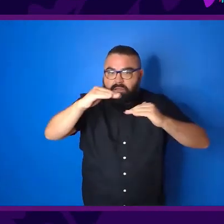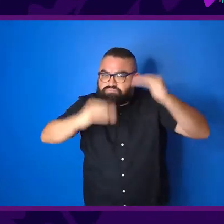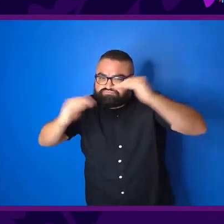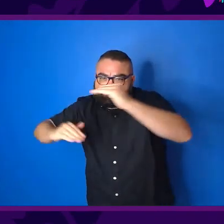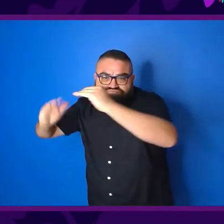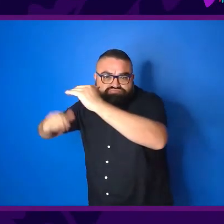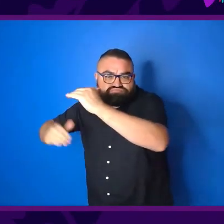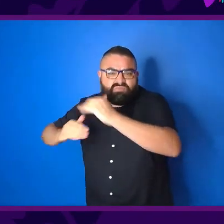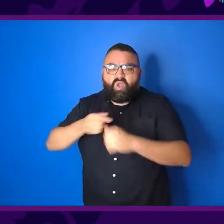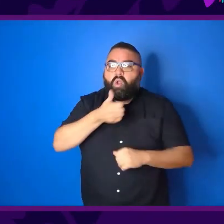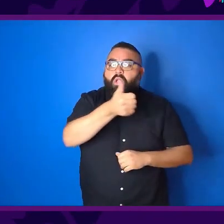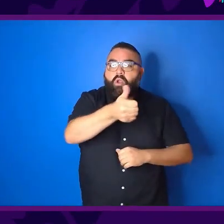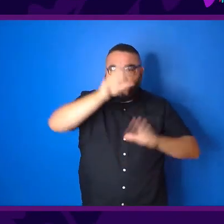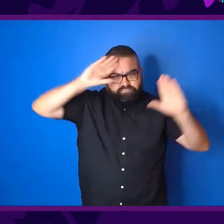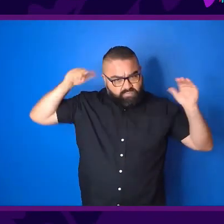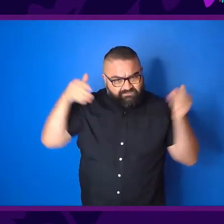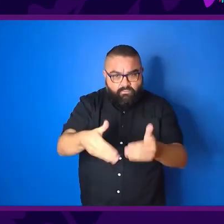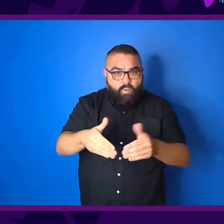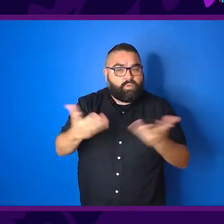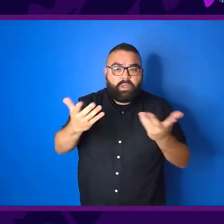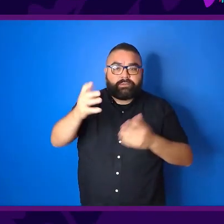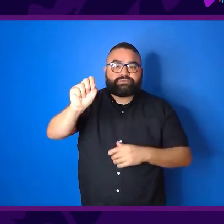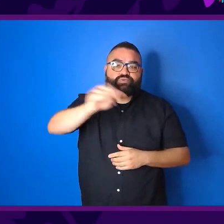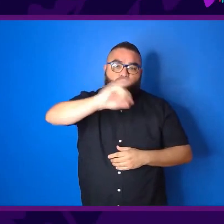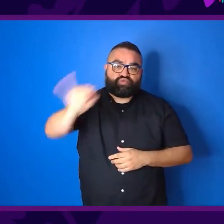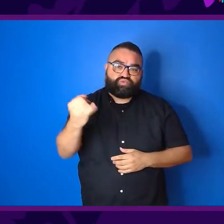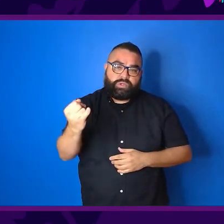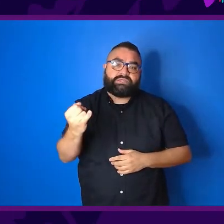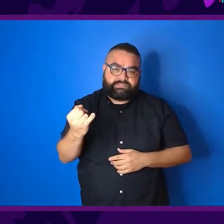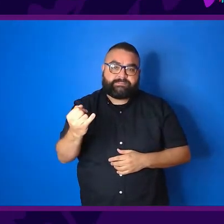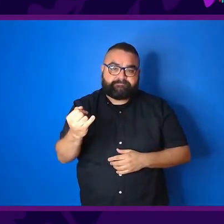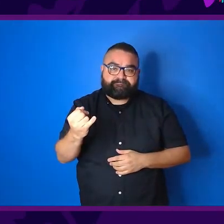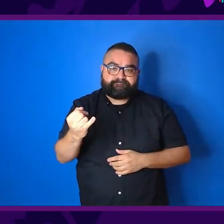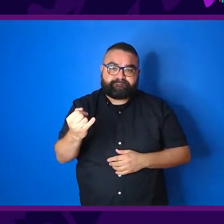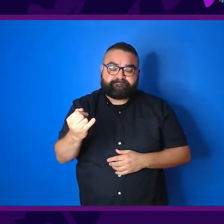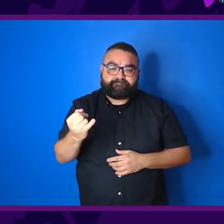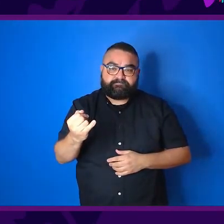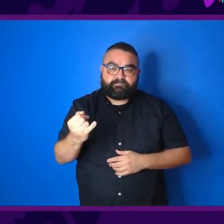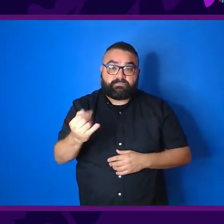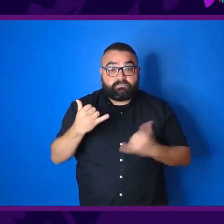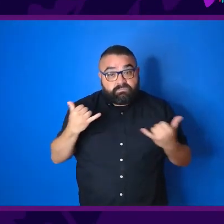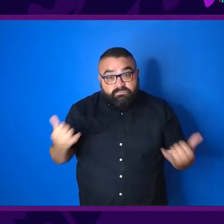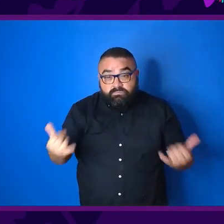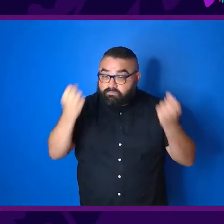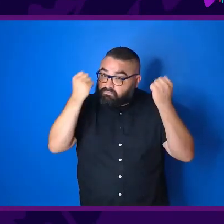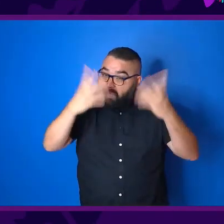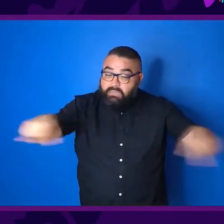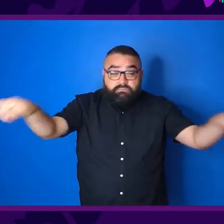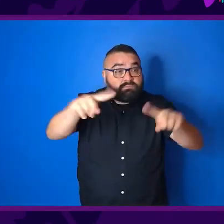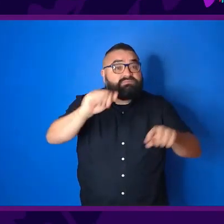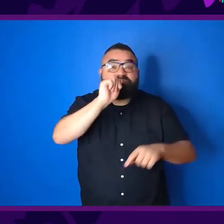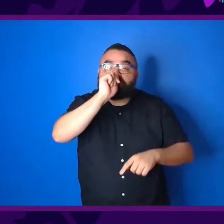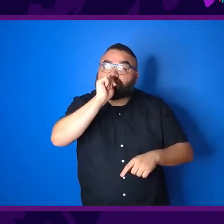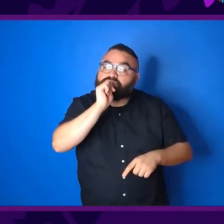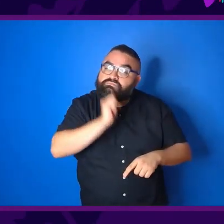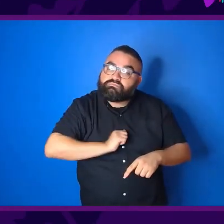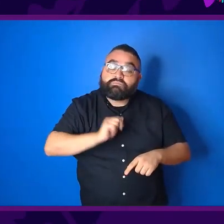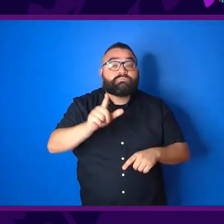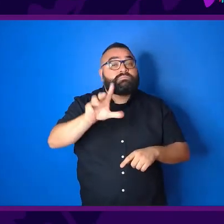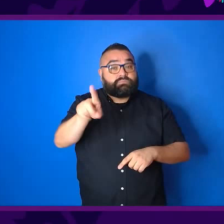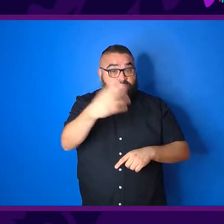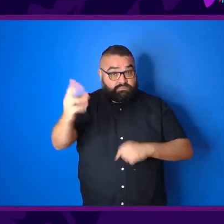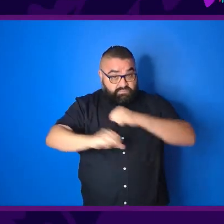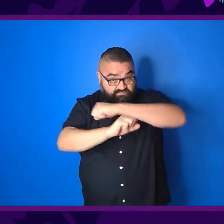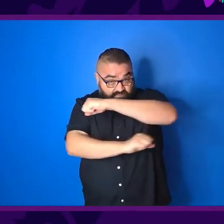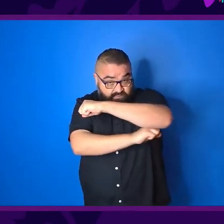justice. Today, as so many people are suffering, Dolores and her foundation are still on the front lines,